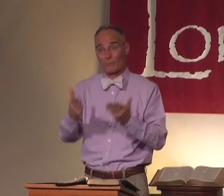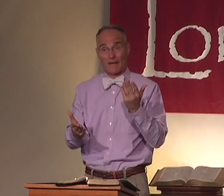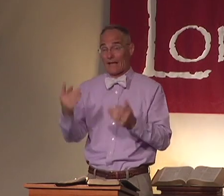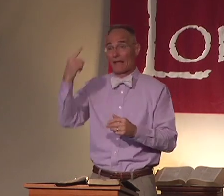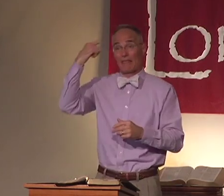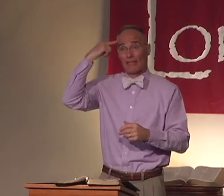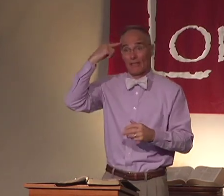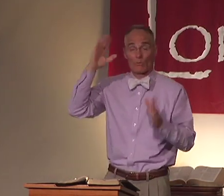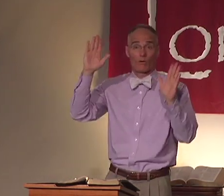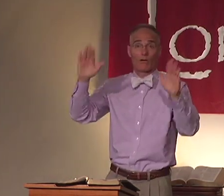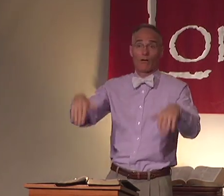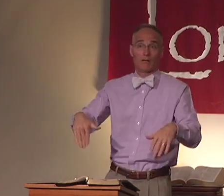And I know some of you might think,